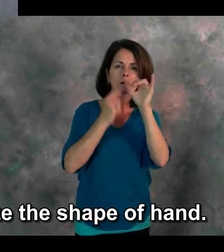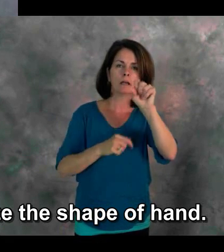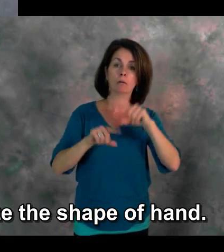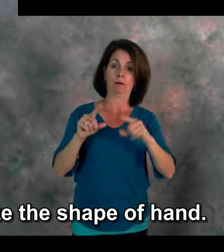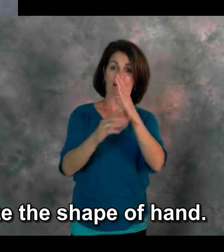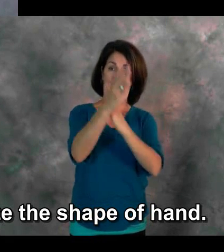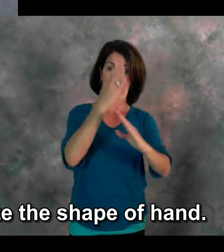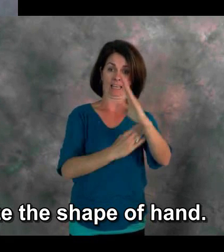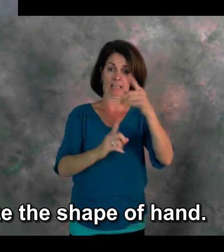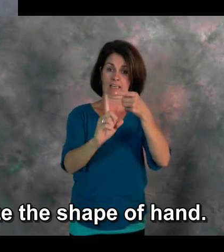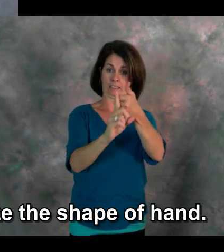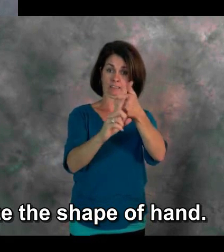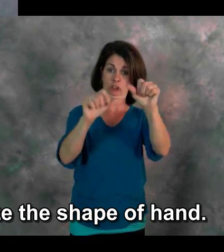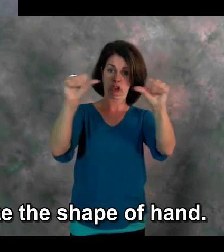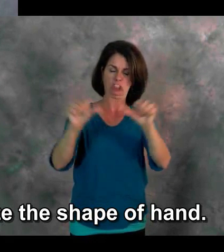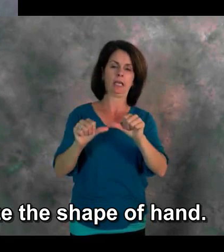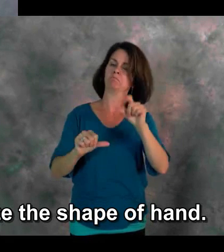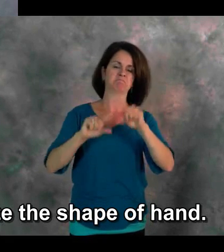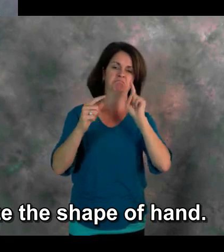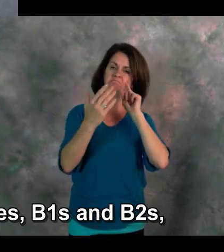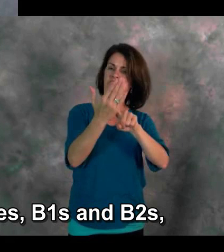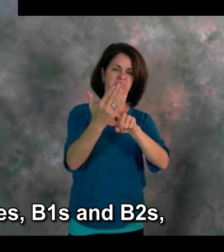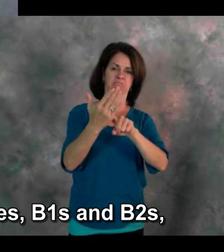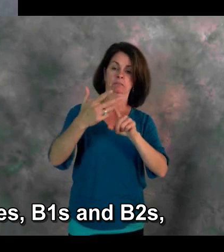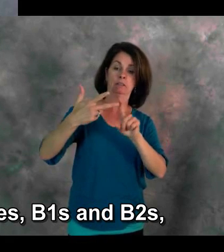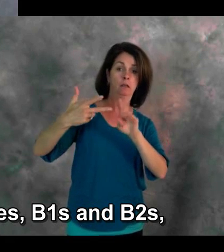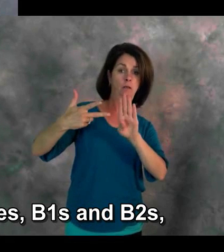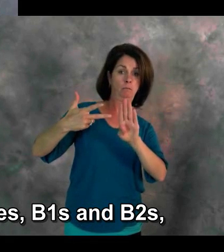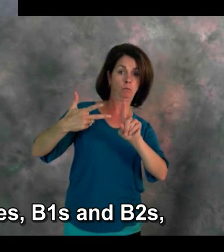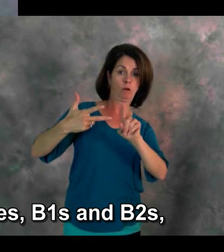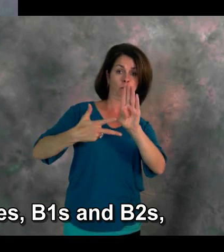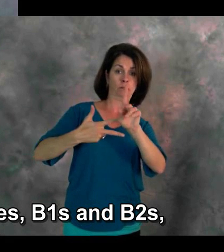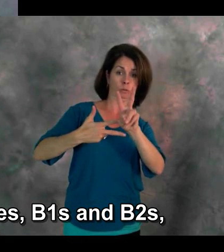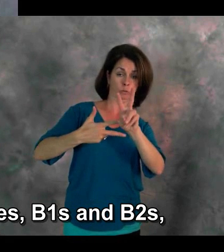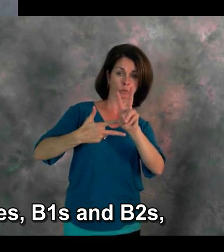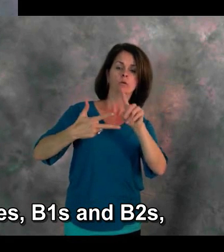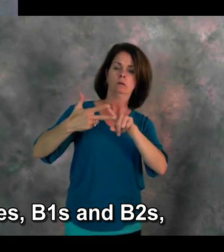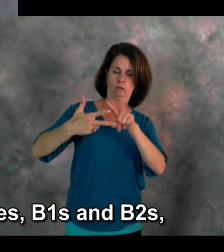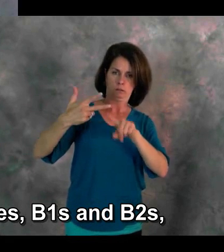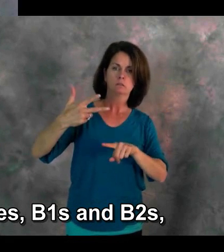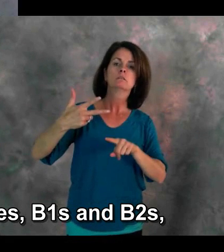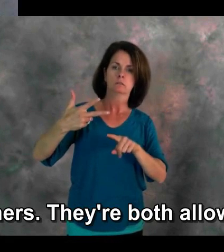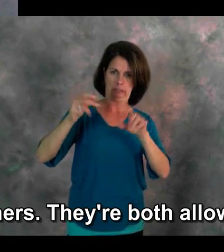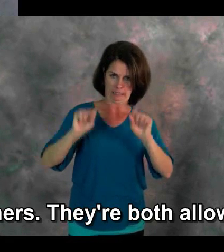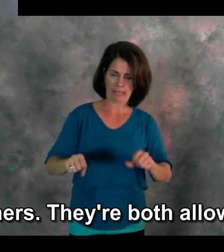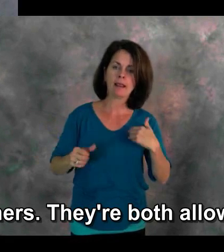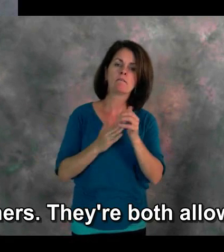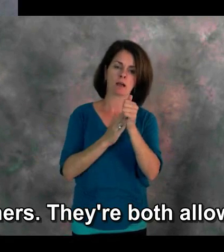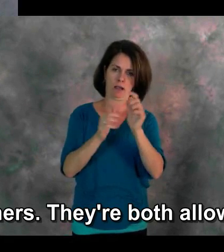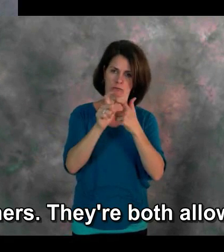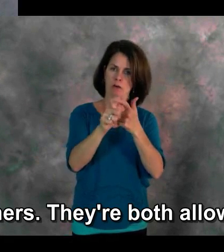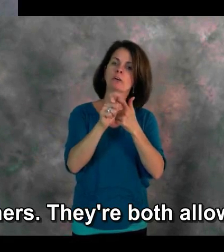but they can't recognize the shape of a hand. And those are the athletes. B1s and B2s are both